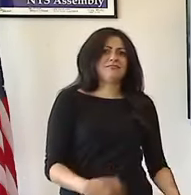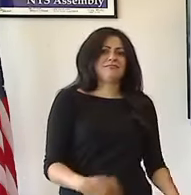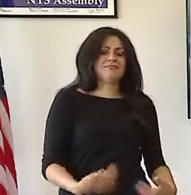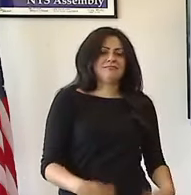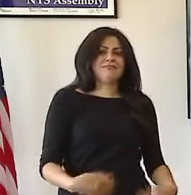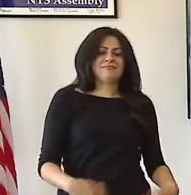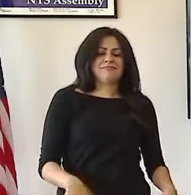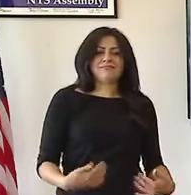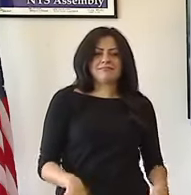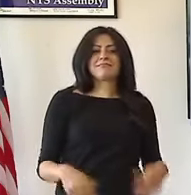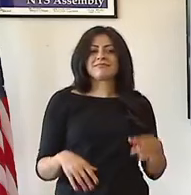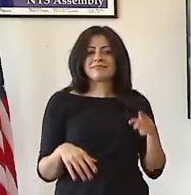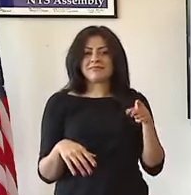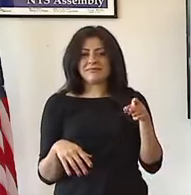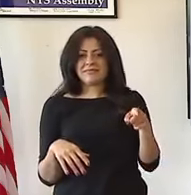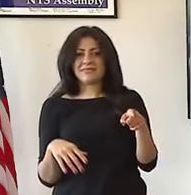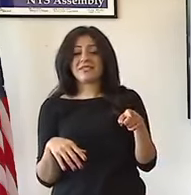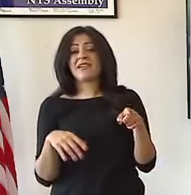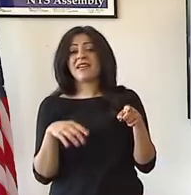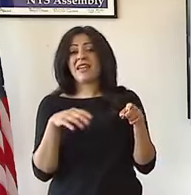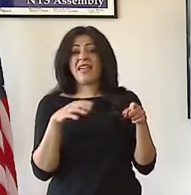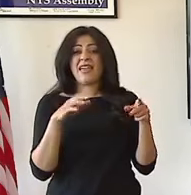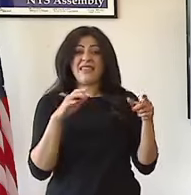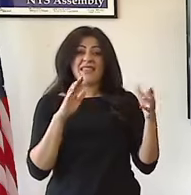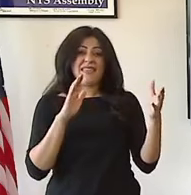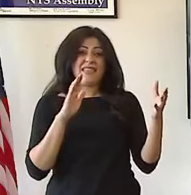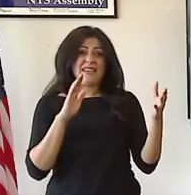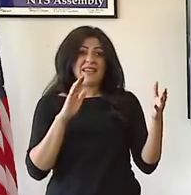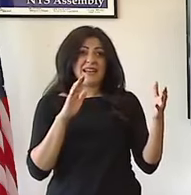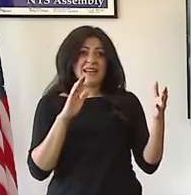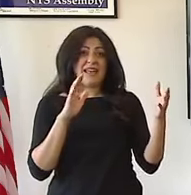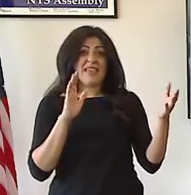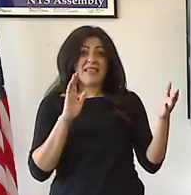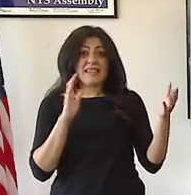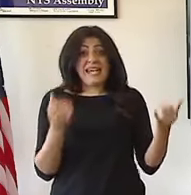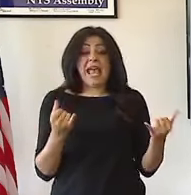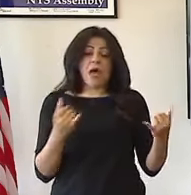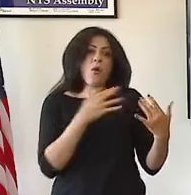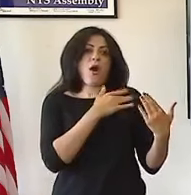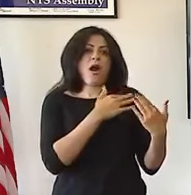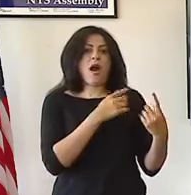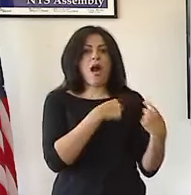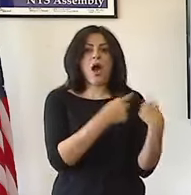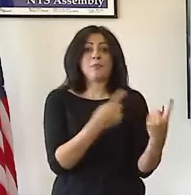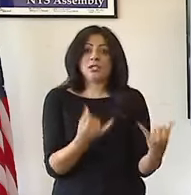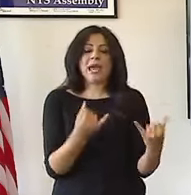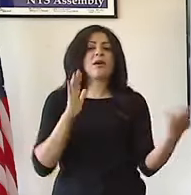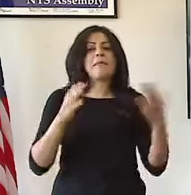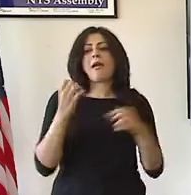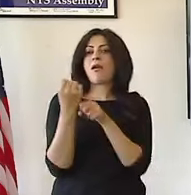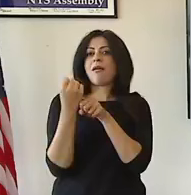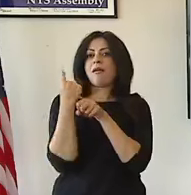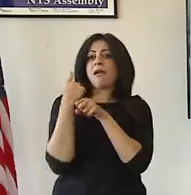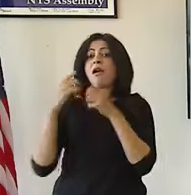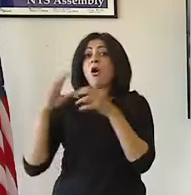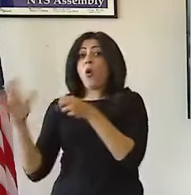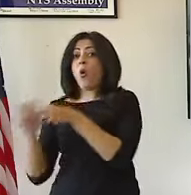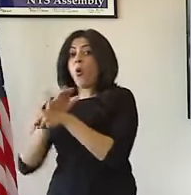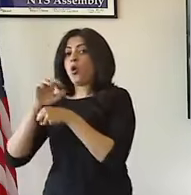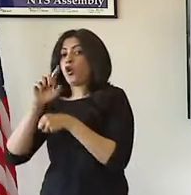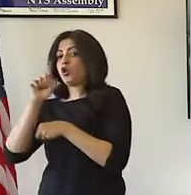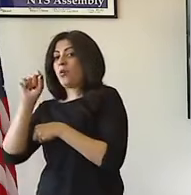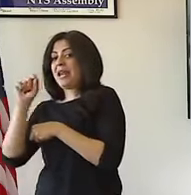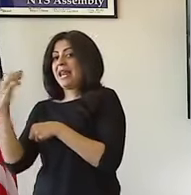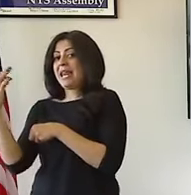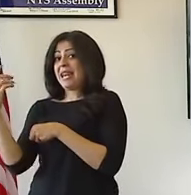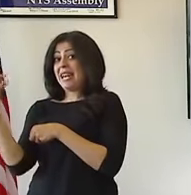has already recorded more volunteer hours in all of 2019. So keep in mind, just this year, Medical Reserve volunteers